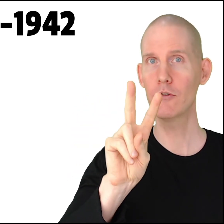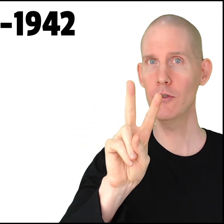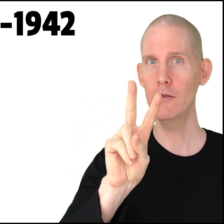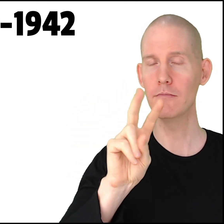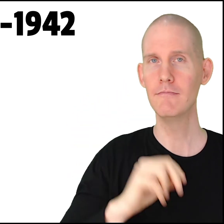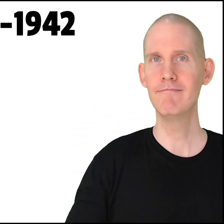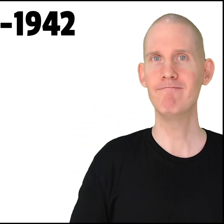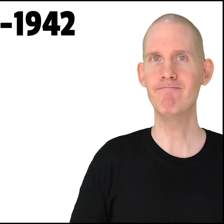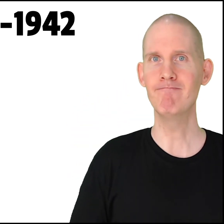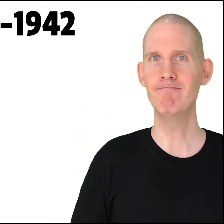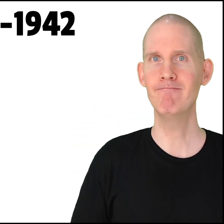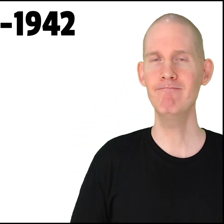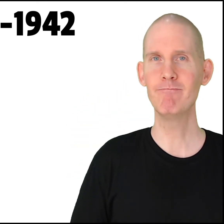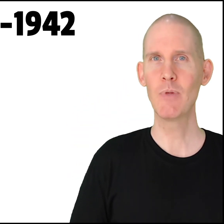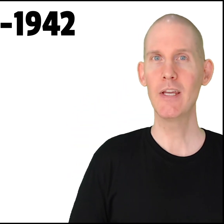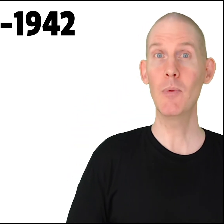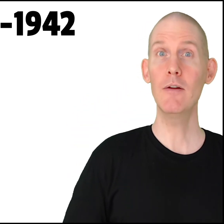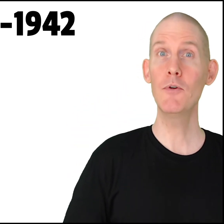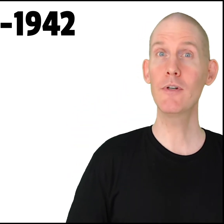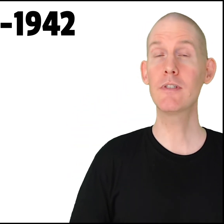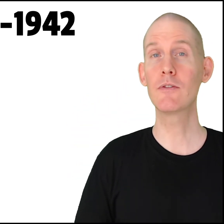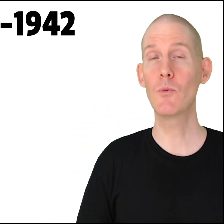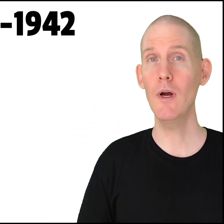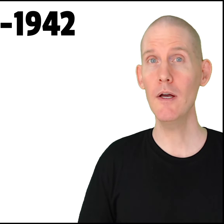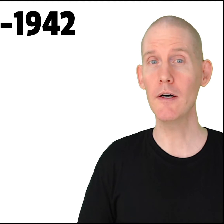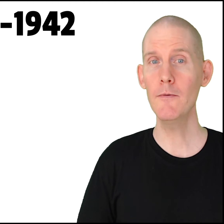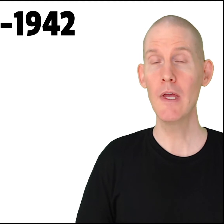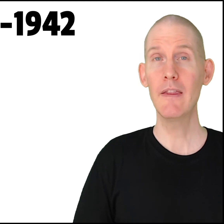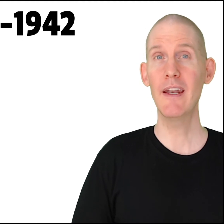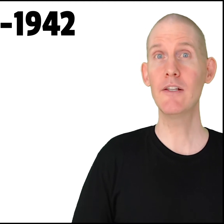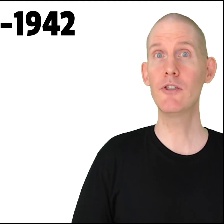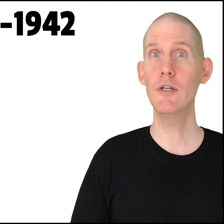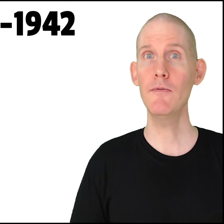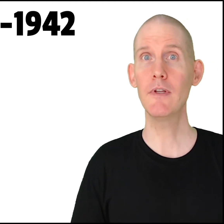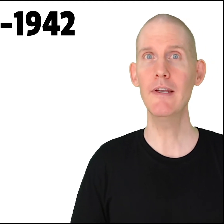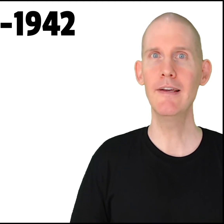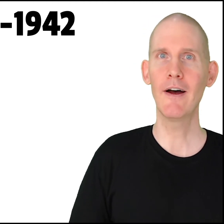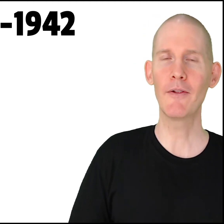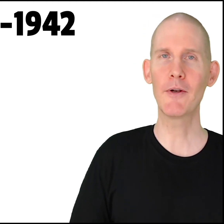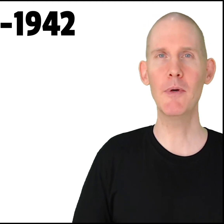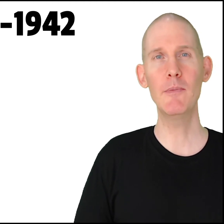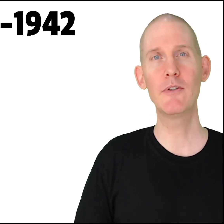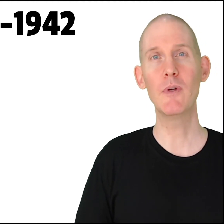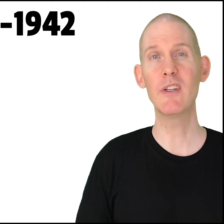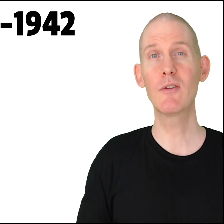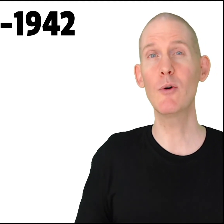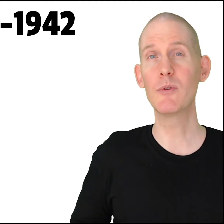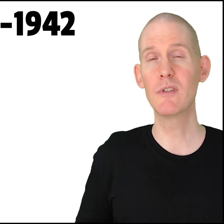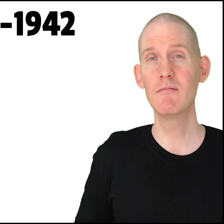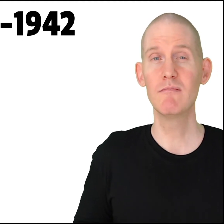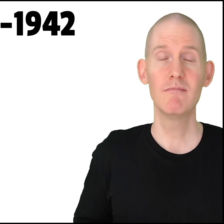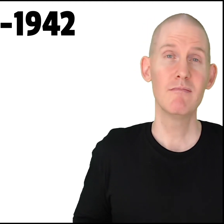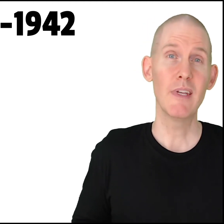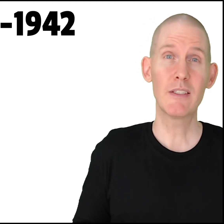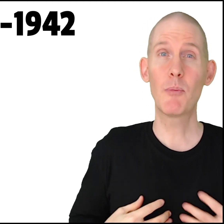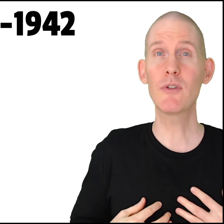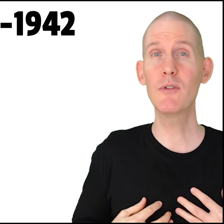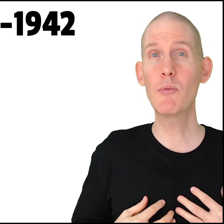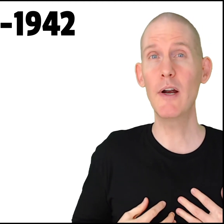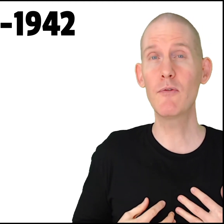1942. You might have noticed as well that I shifted a little bit between the groups. That's a personal preference.